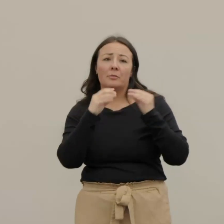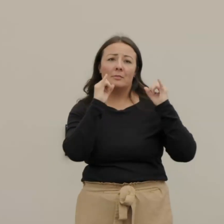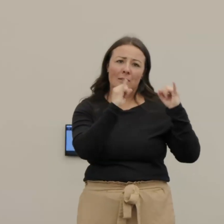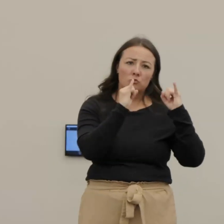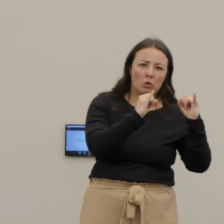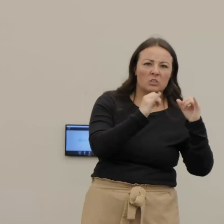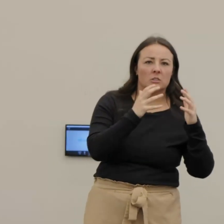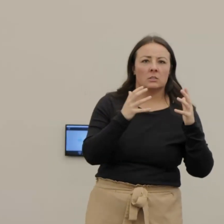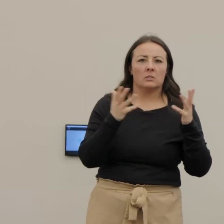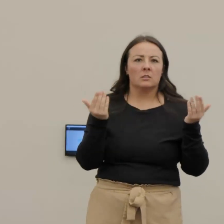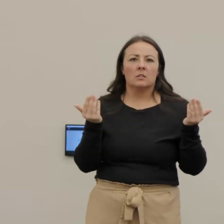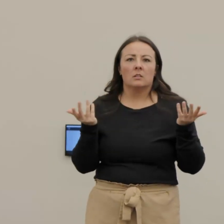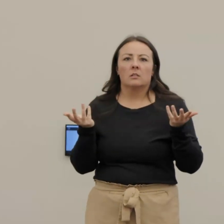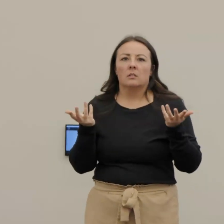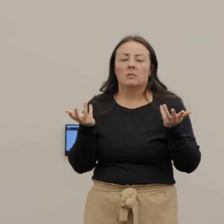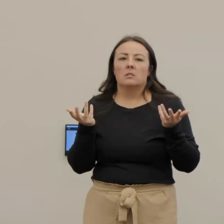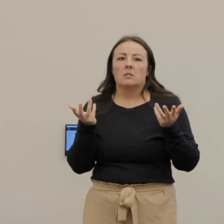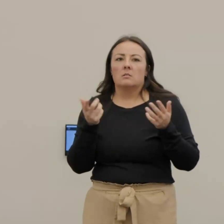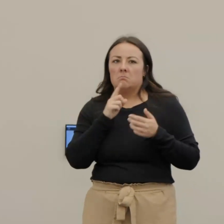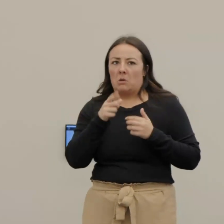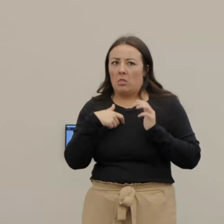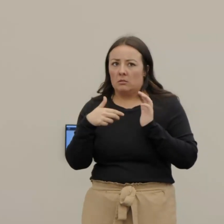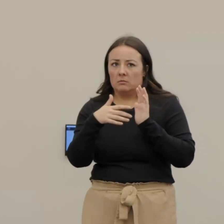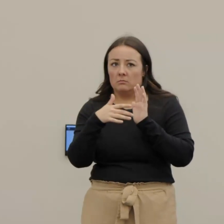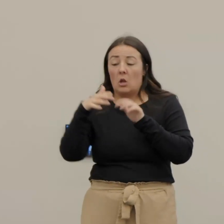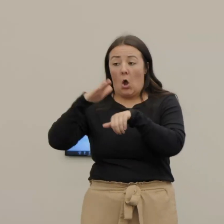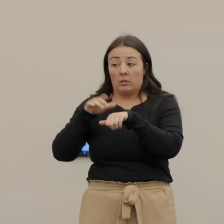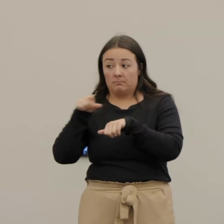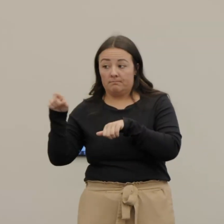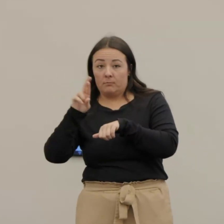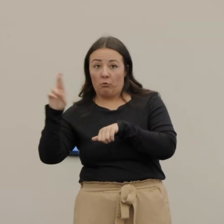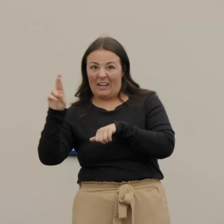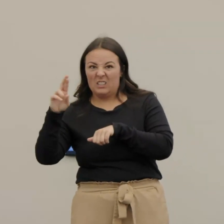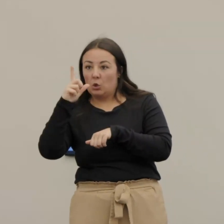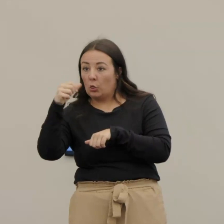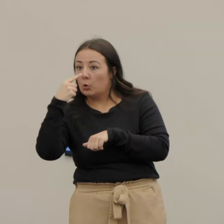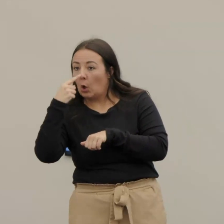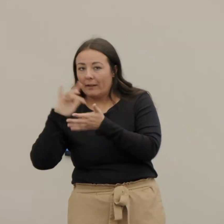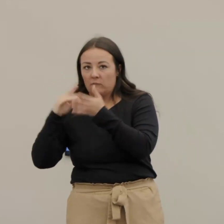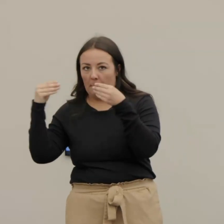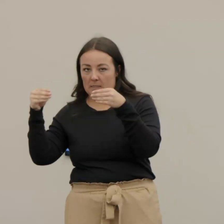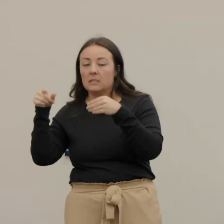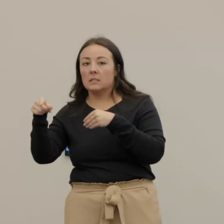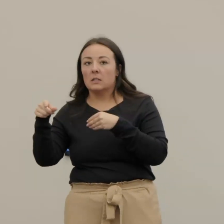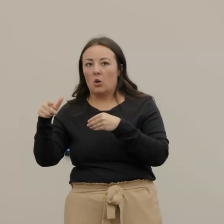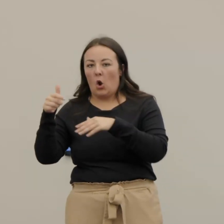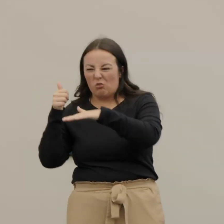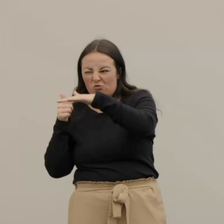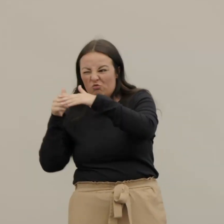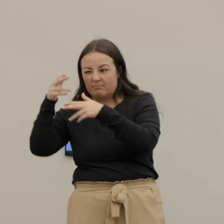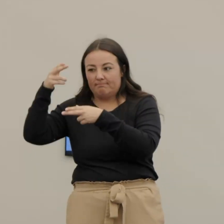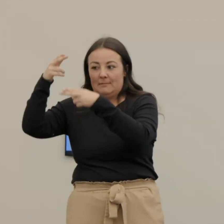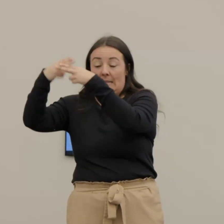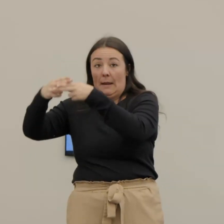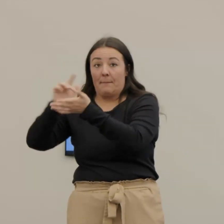So the instructions on the Target one are right below the name of